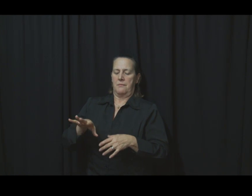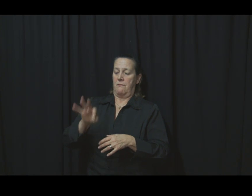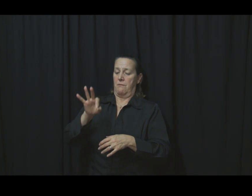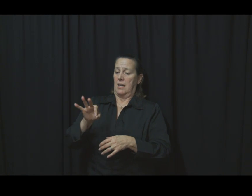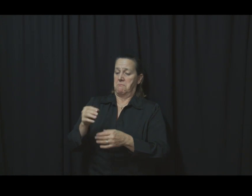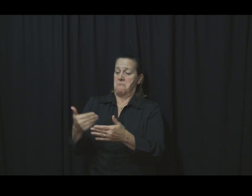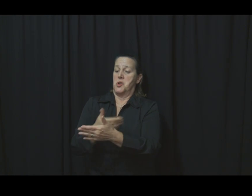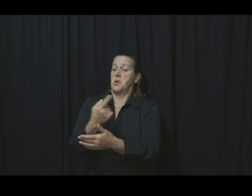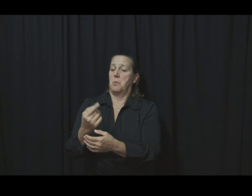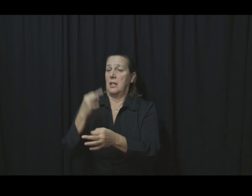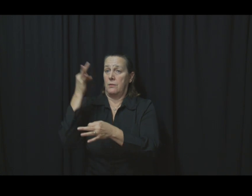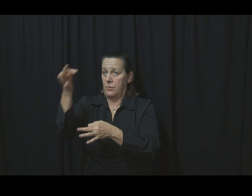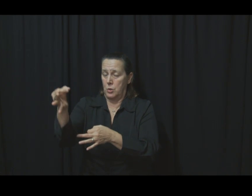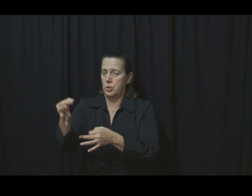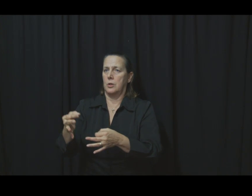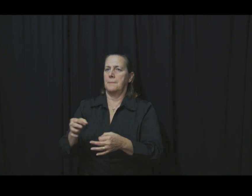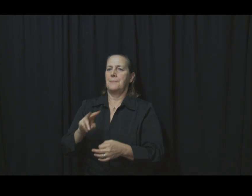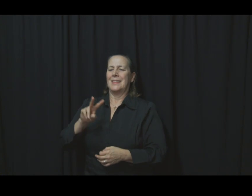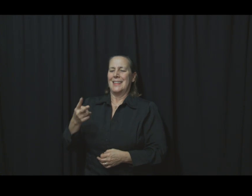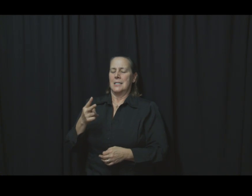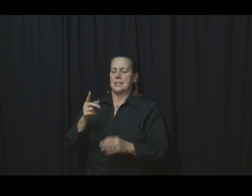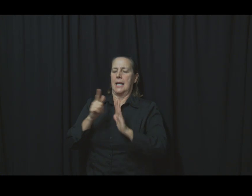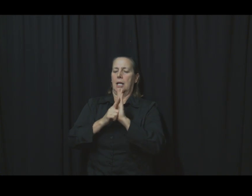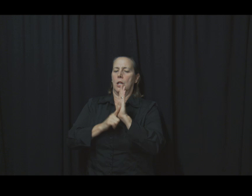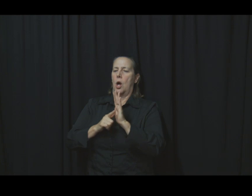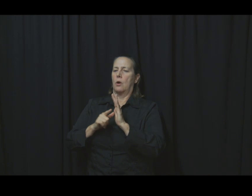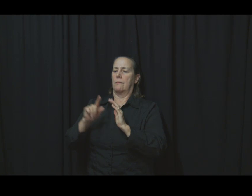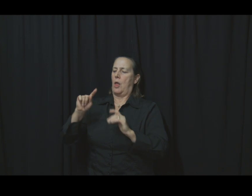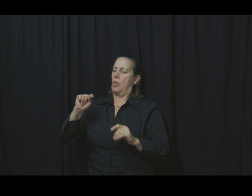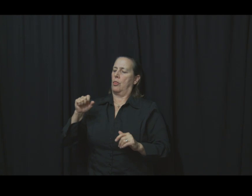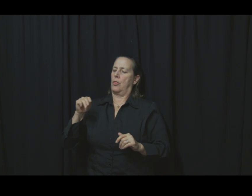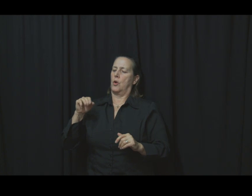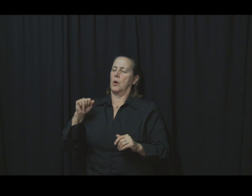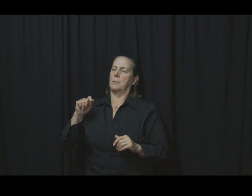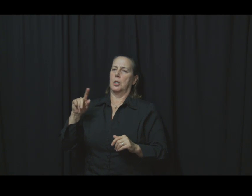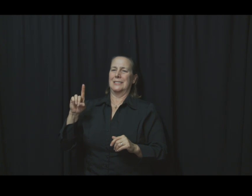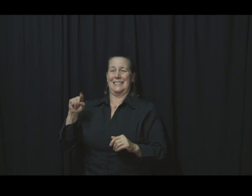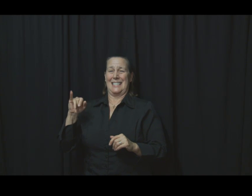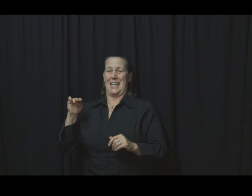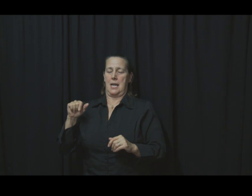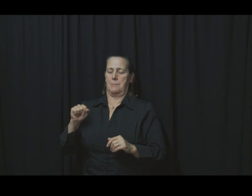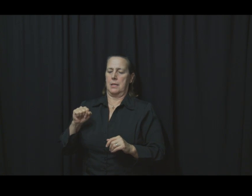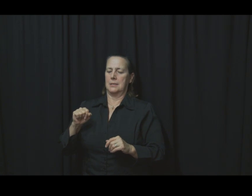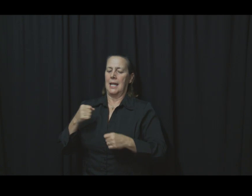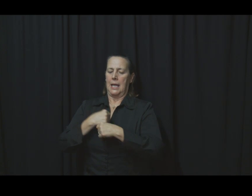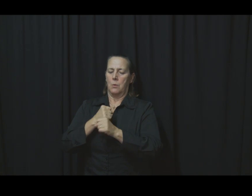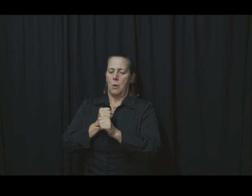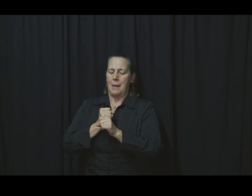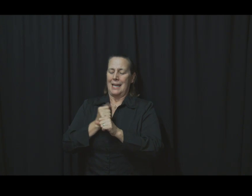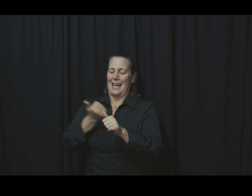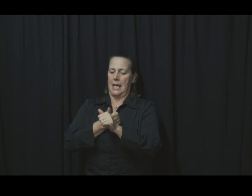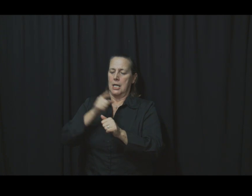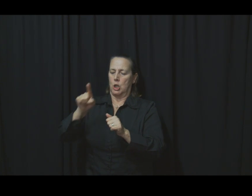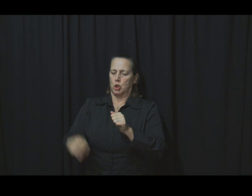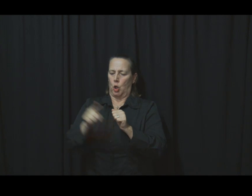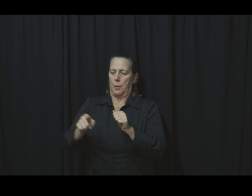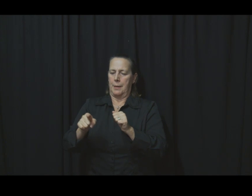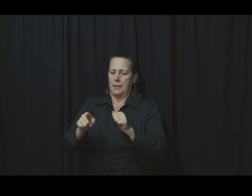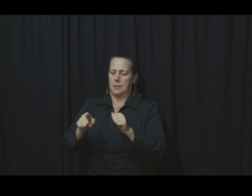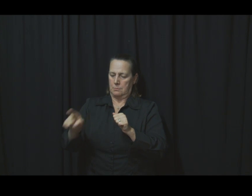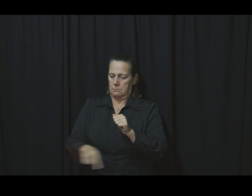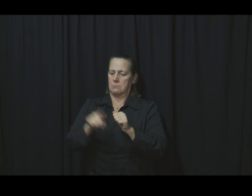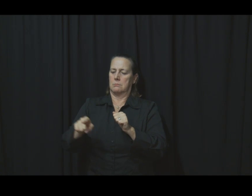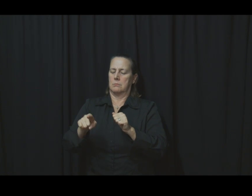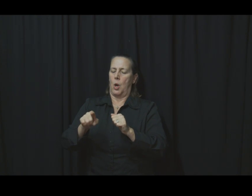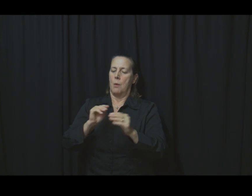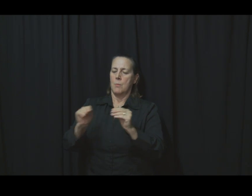future. The second law of thermodynamics will govern any turbine that makes electricity that we all depend on and allowed all